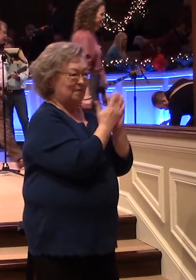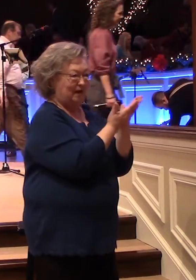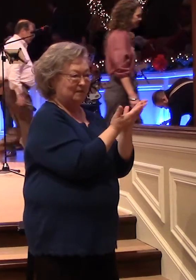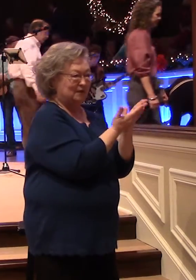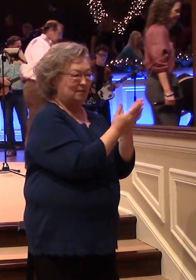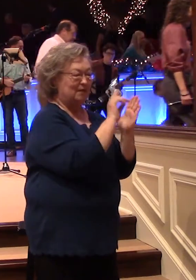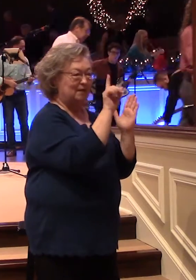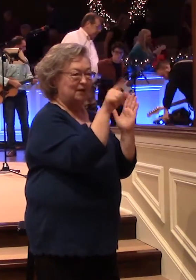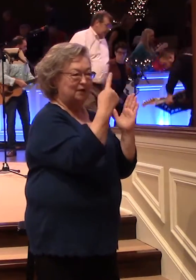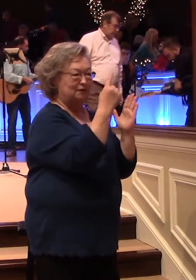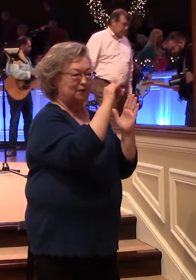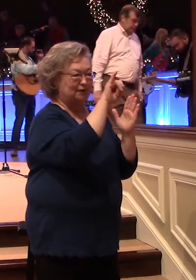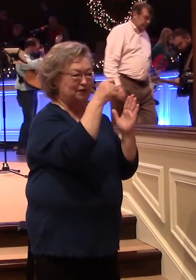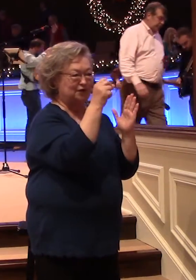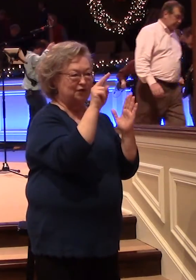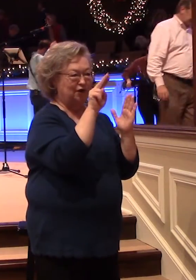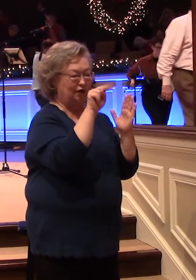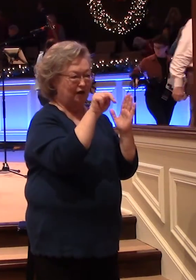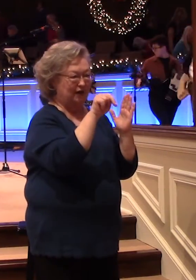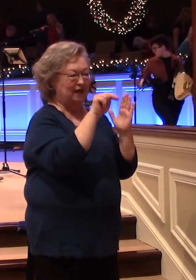chapter 4.